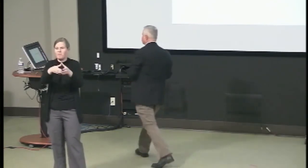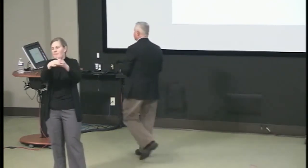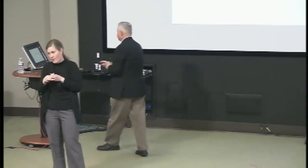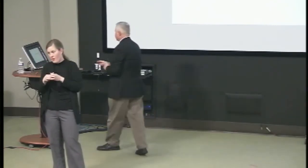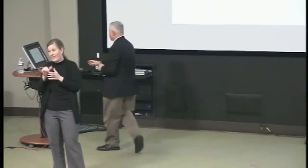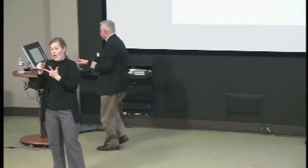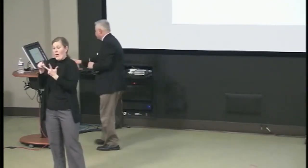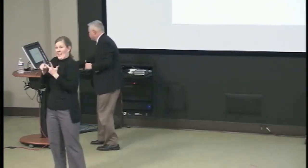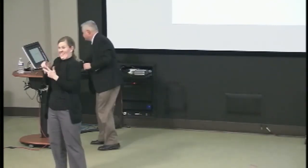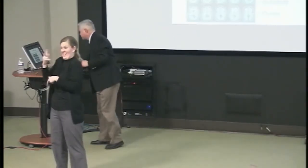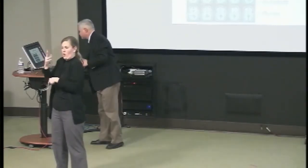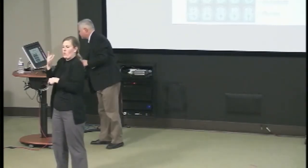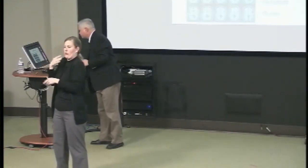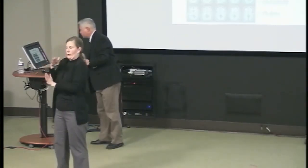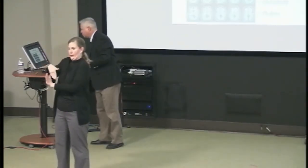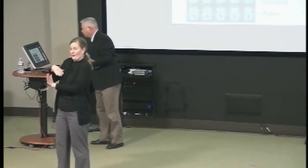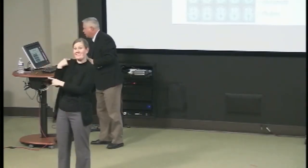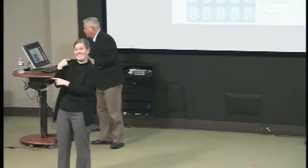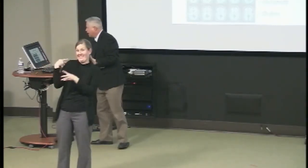children.